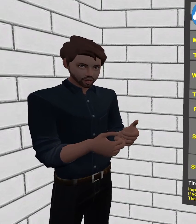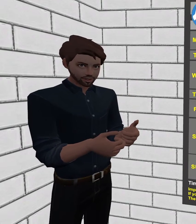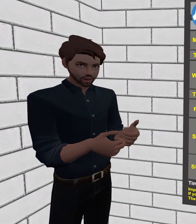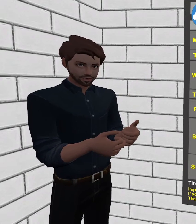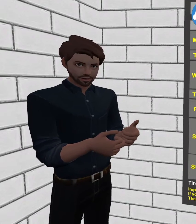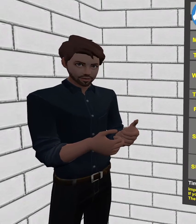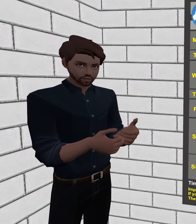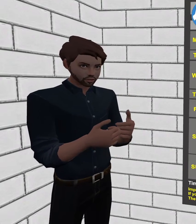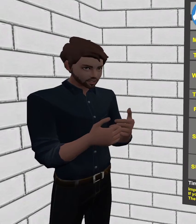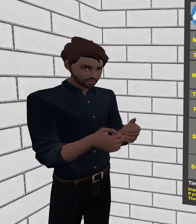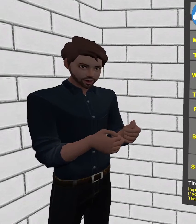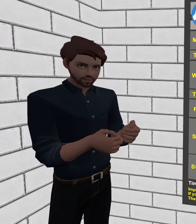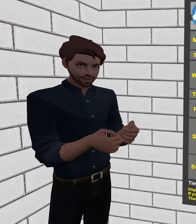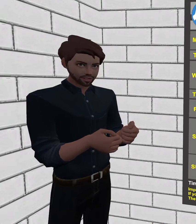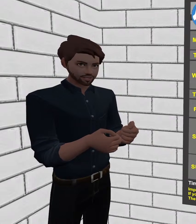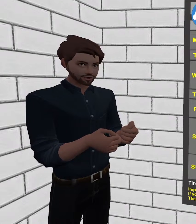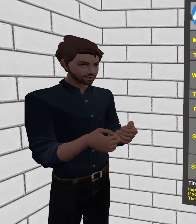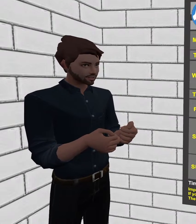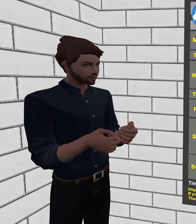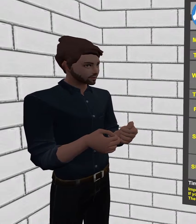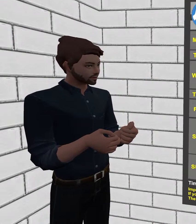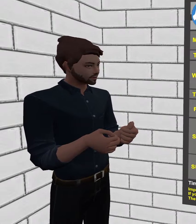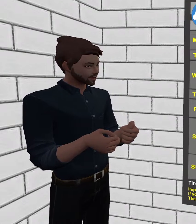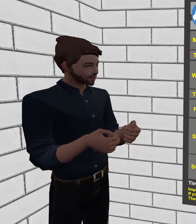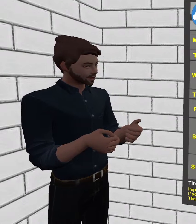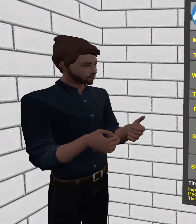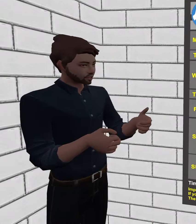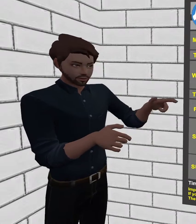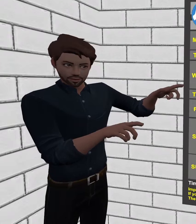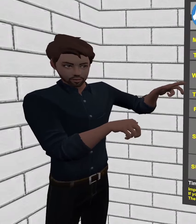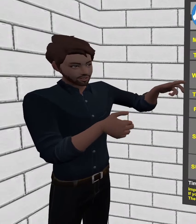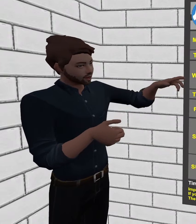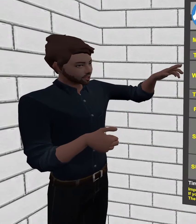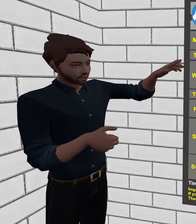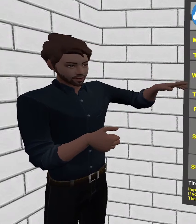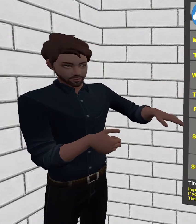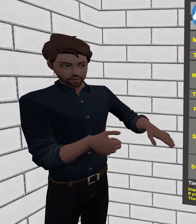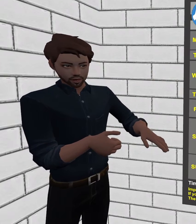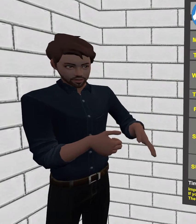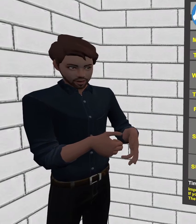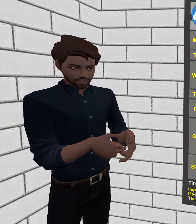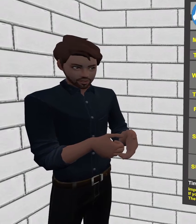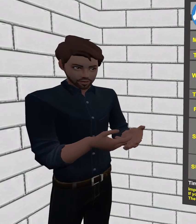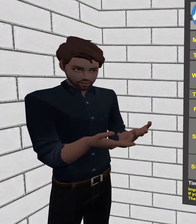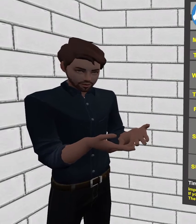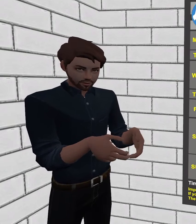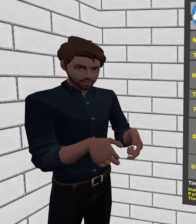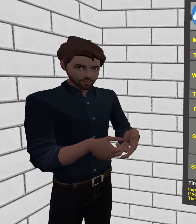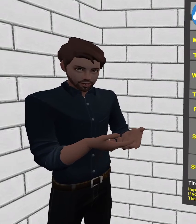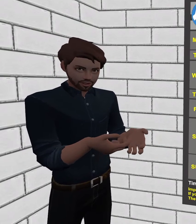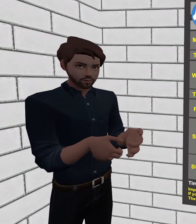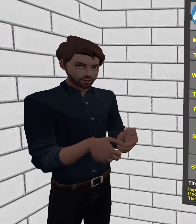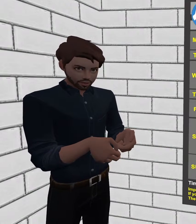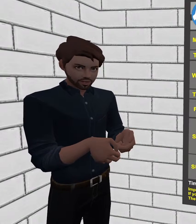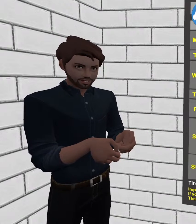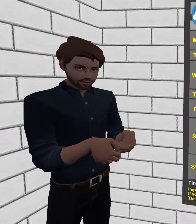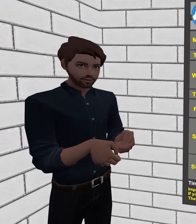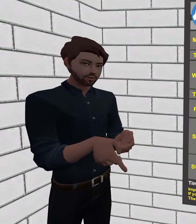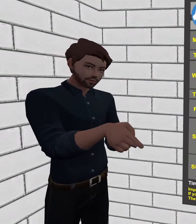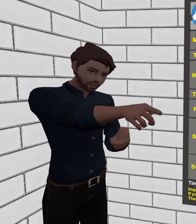are always posted, and there's updates, and even just other events, non-class events, like game nights and movie nights. So